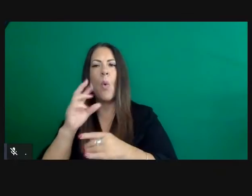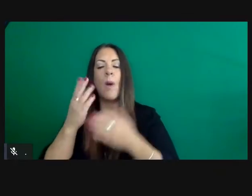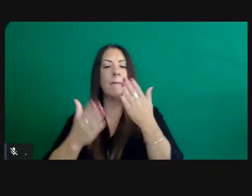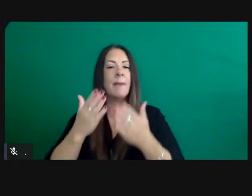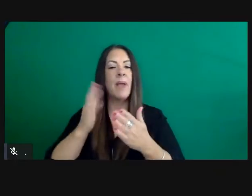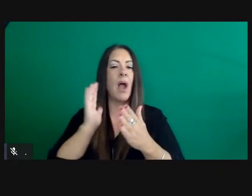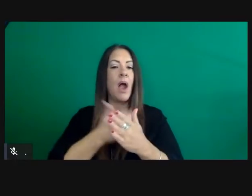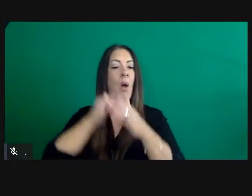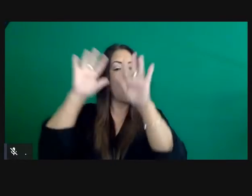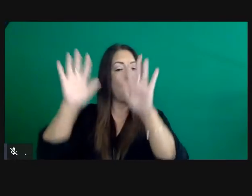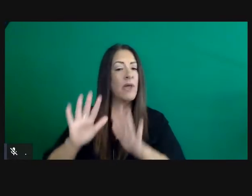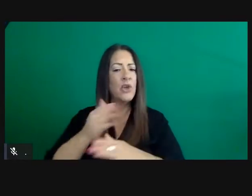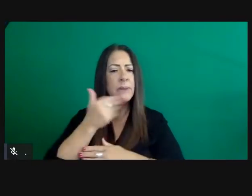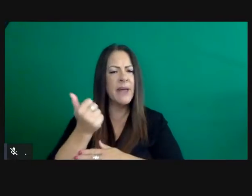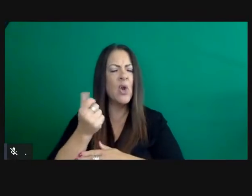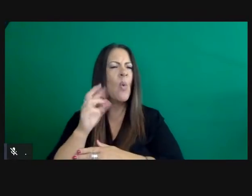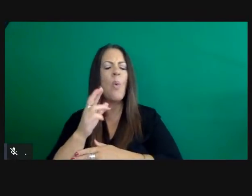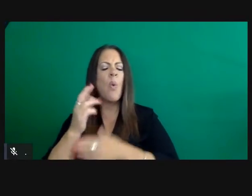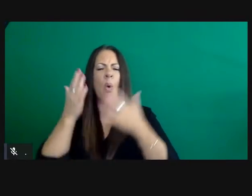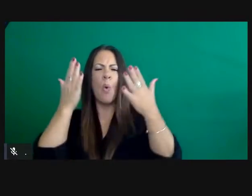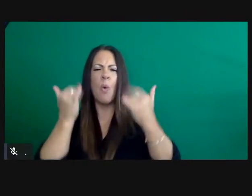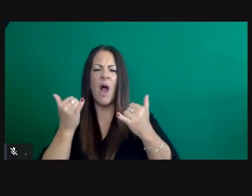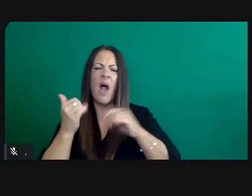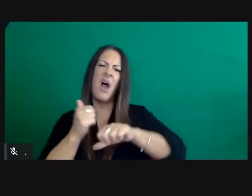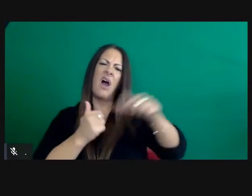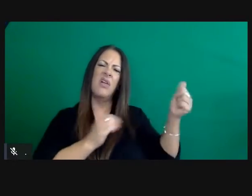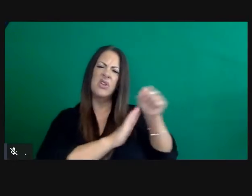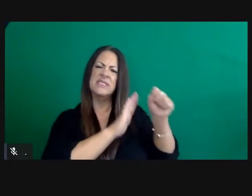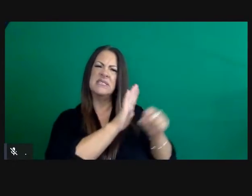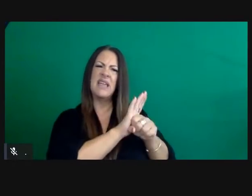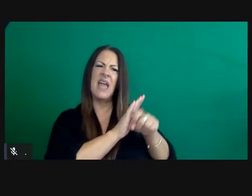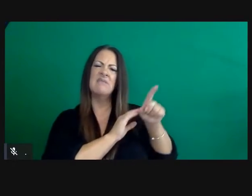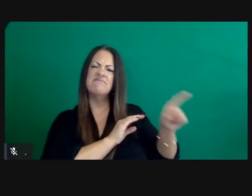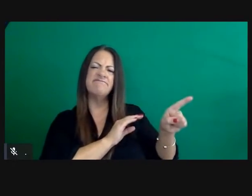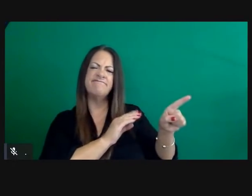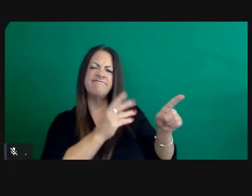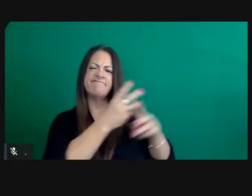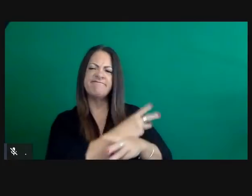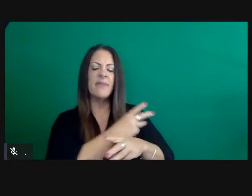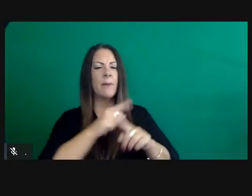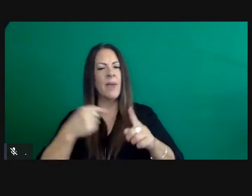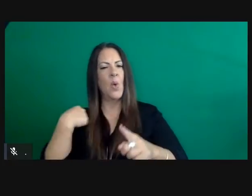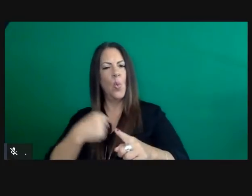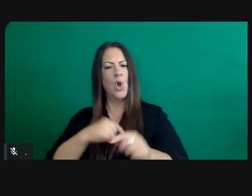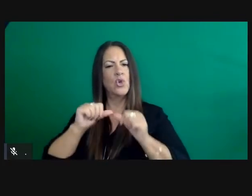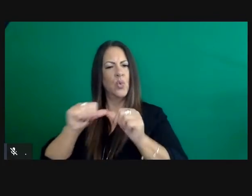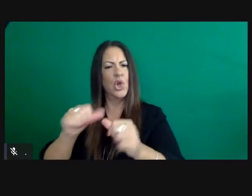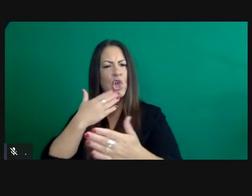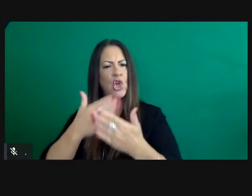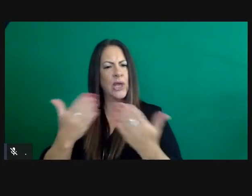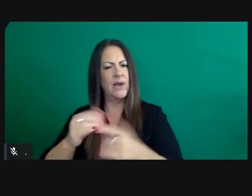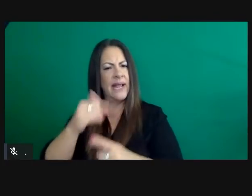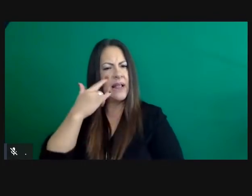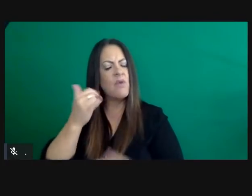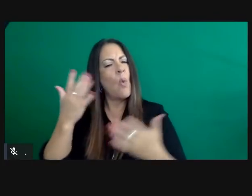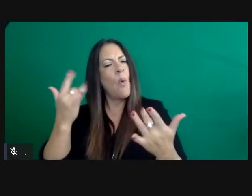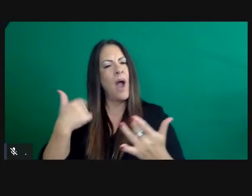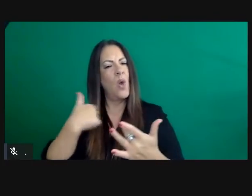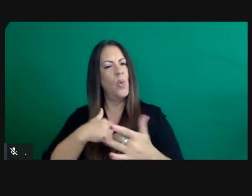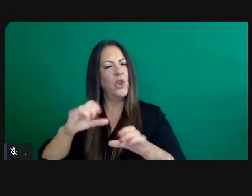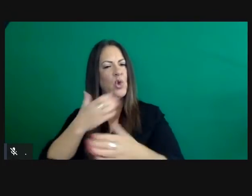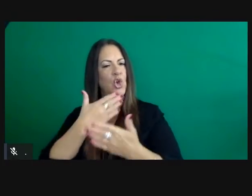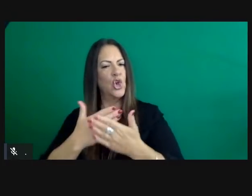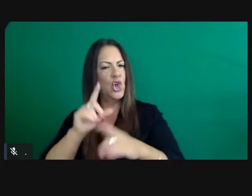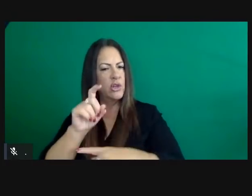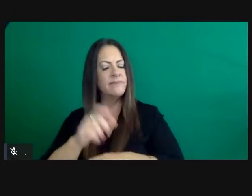is it behind it that is making things different here in California? Well, I think a number of things.